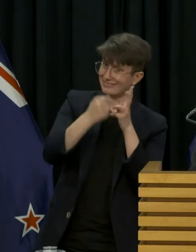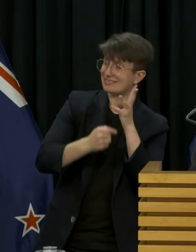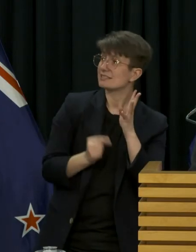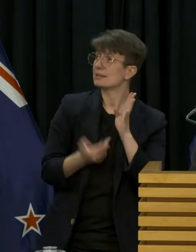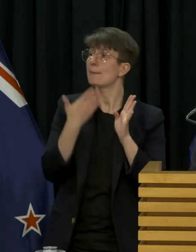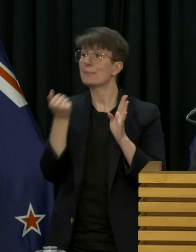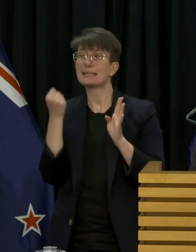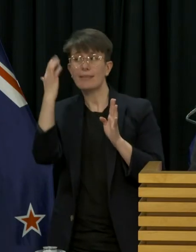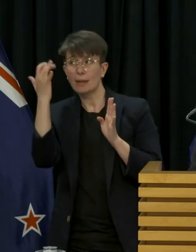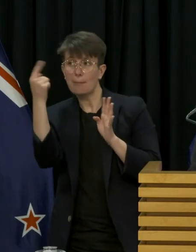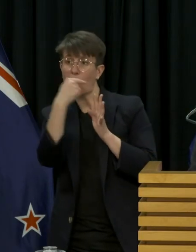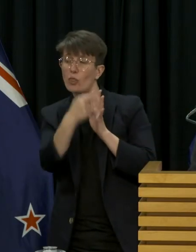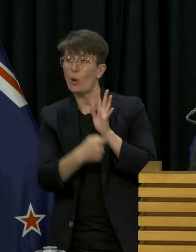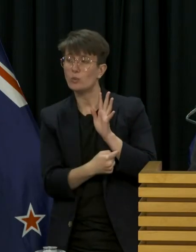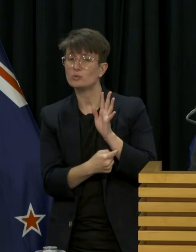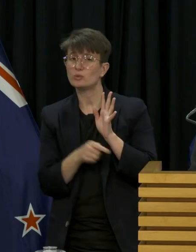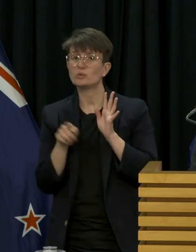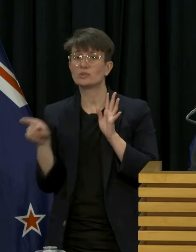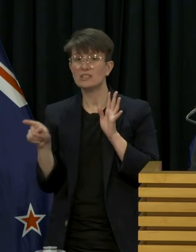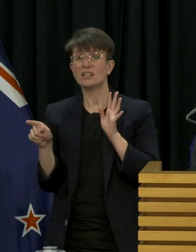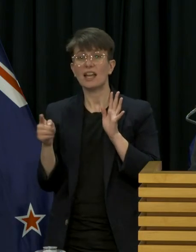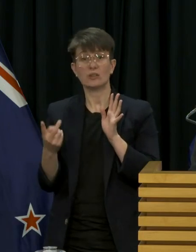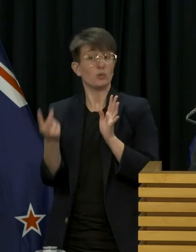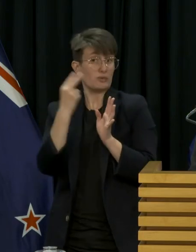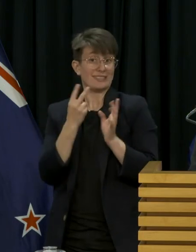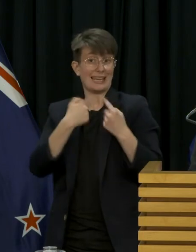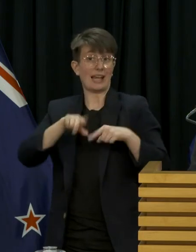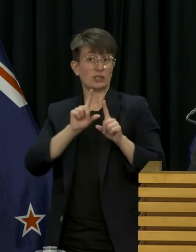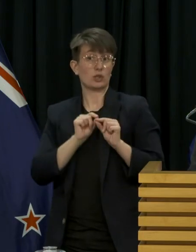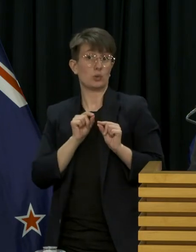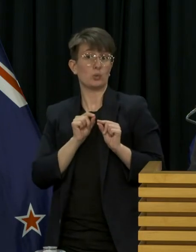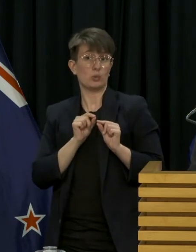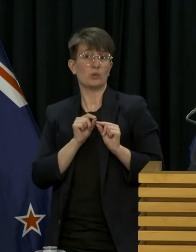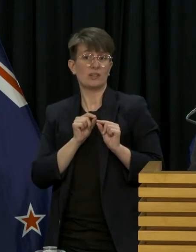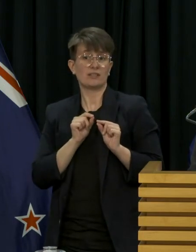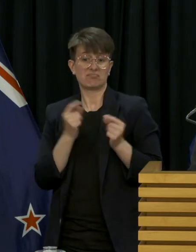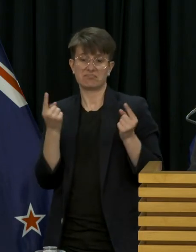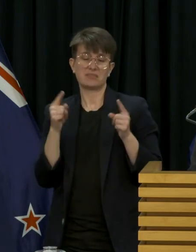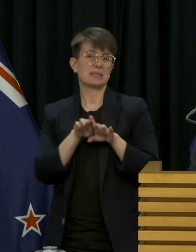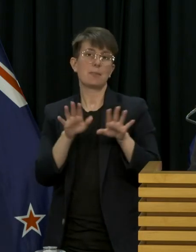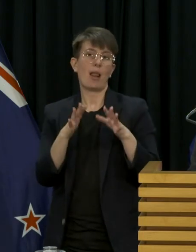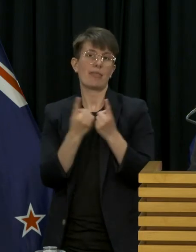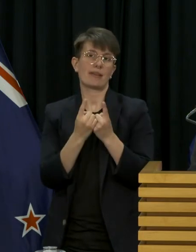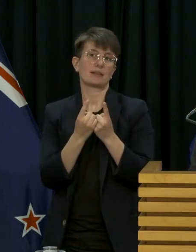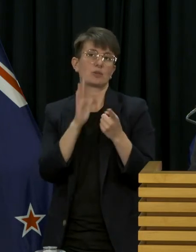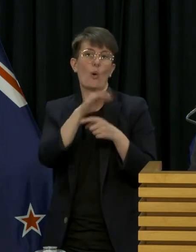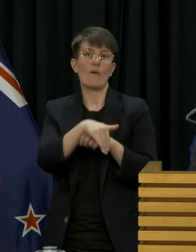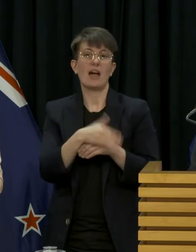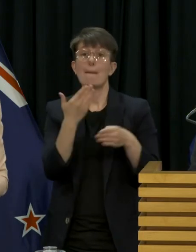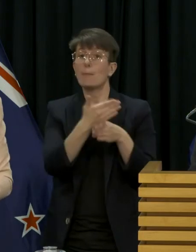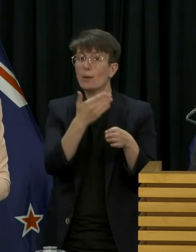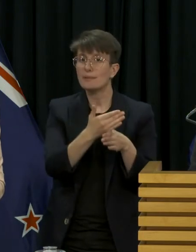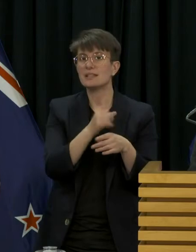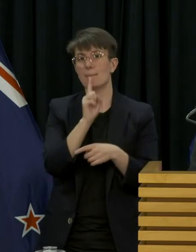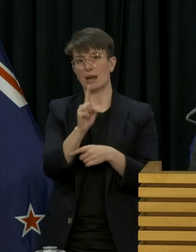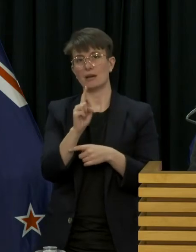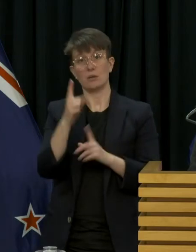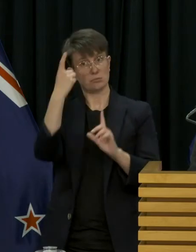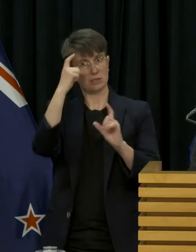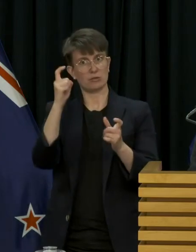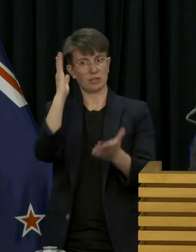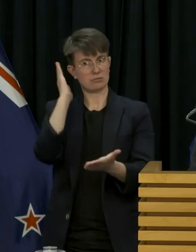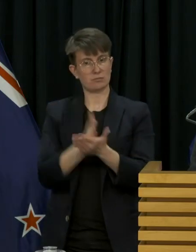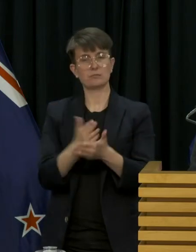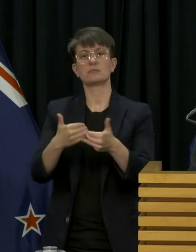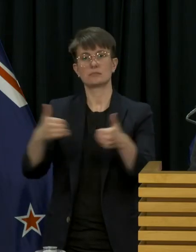on considerations around employment. But I take very seriously the separation that exists there. Jason's question before,